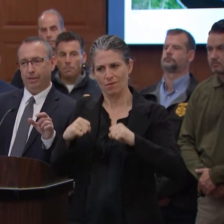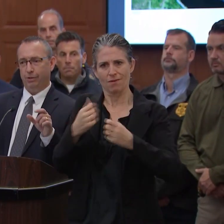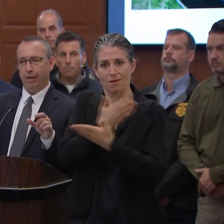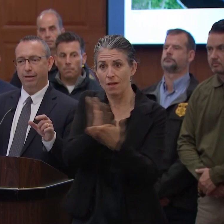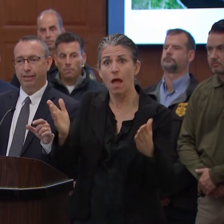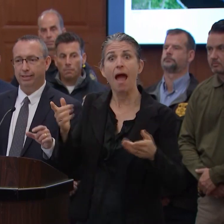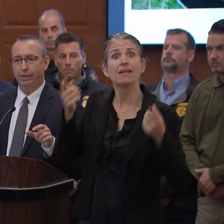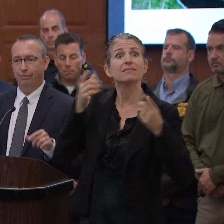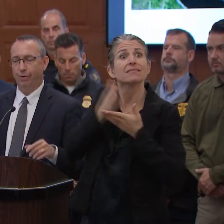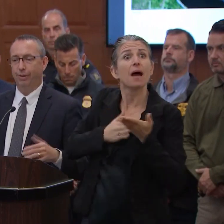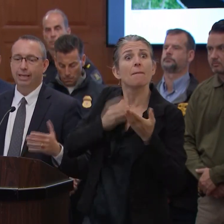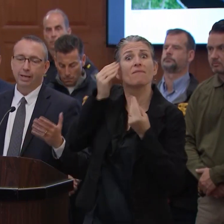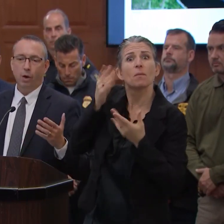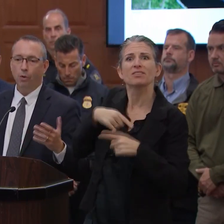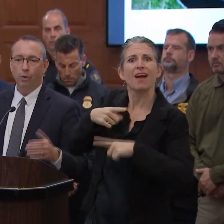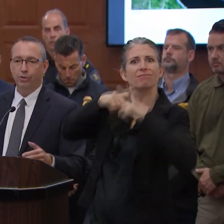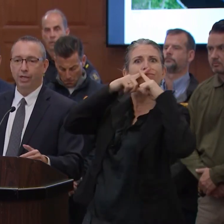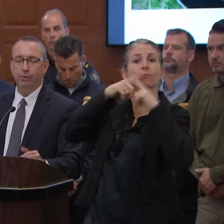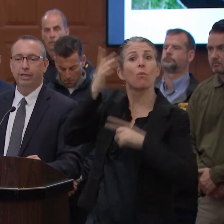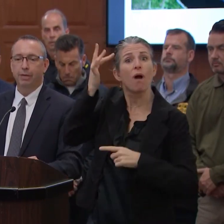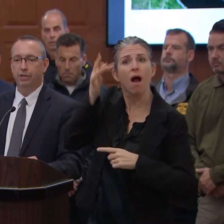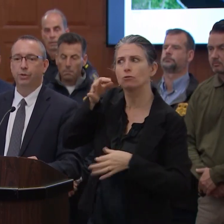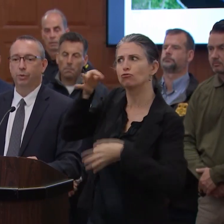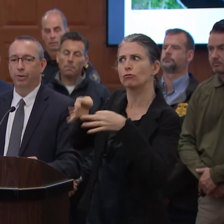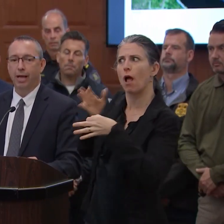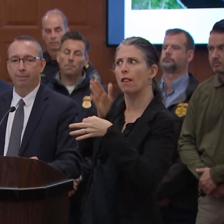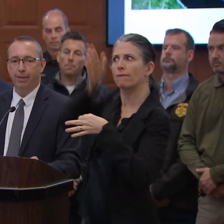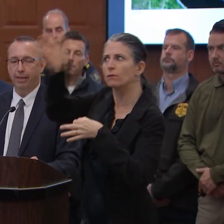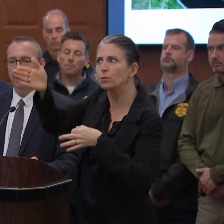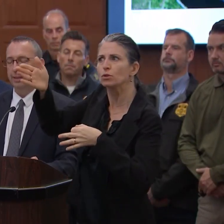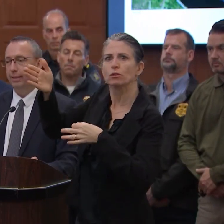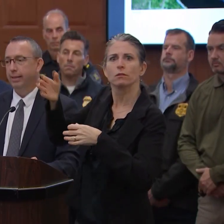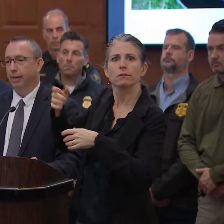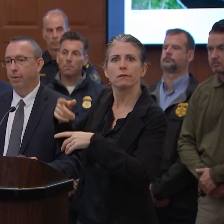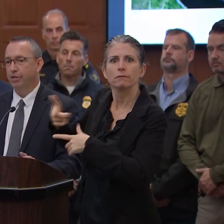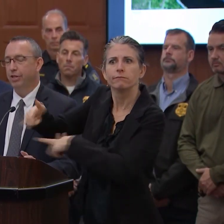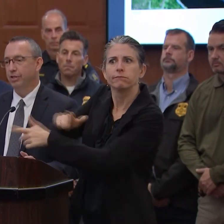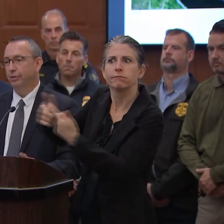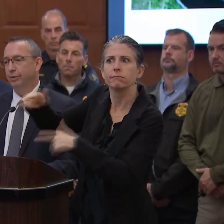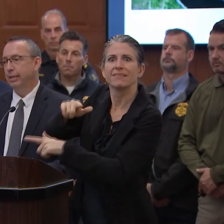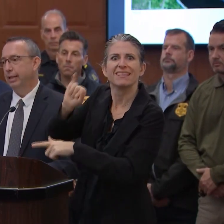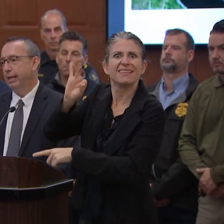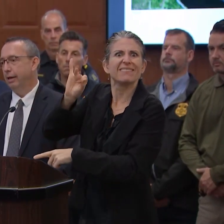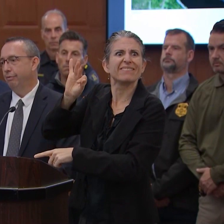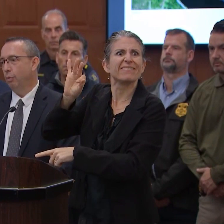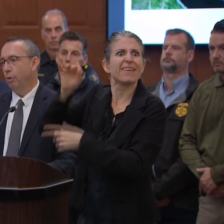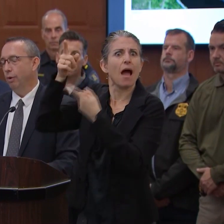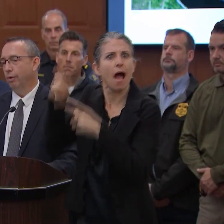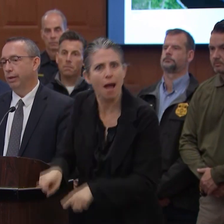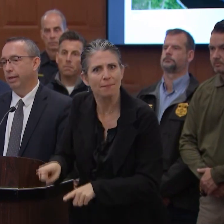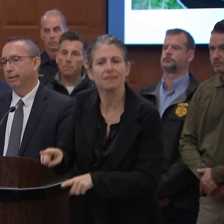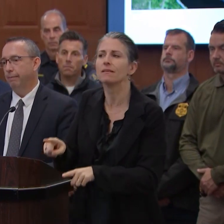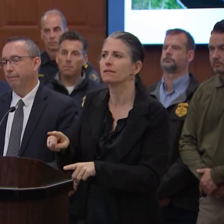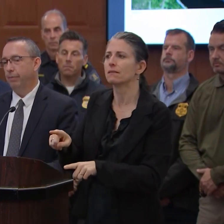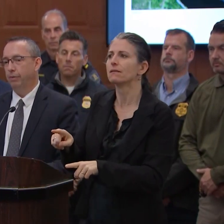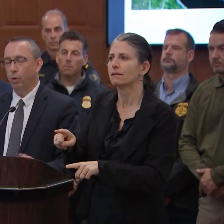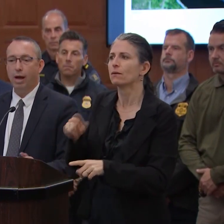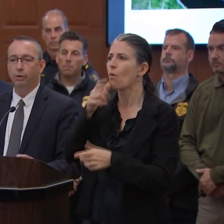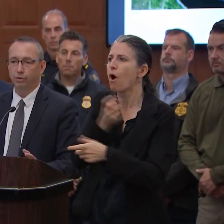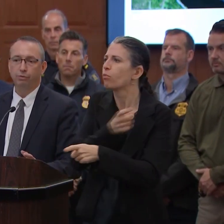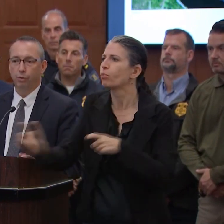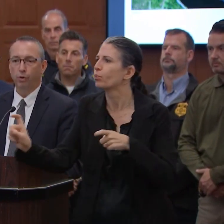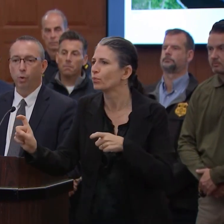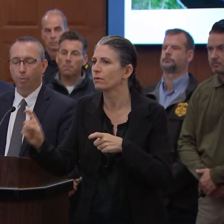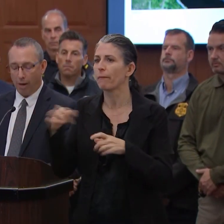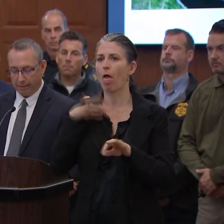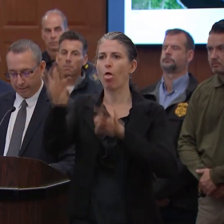this because you found it in a cell phone. All those things, we need to make sure that we're not being prejudicial for